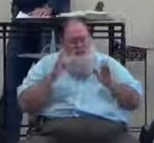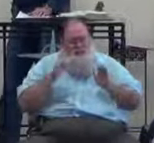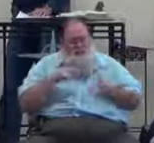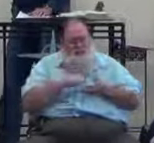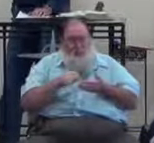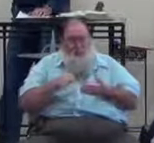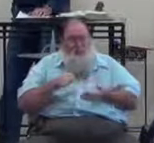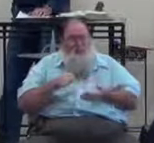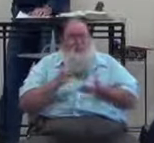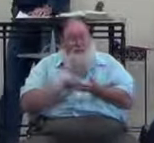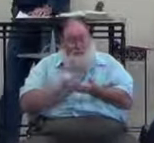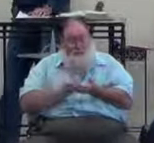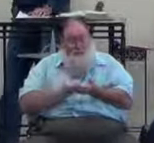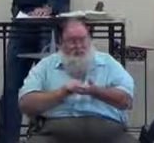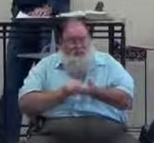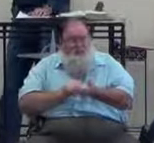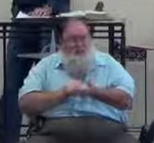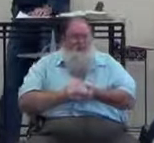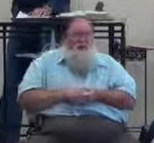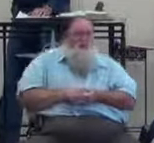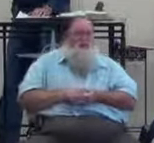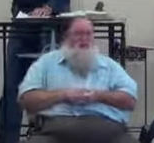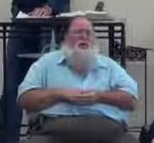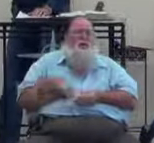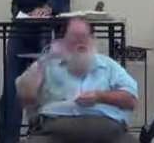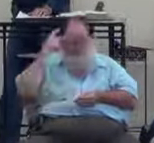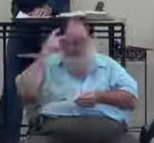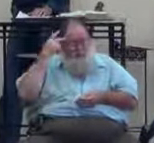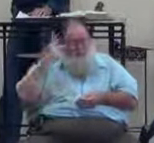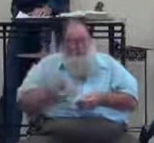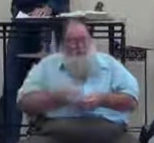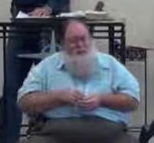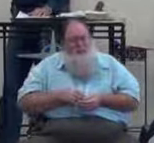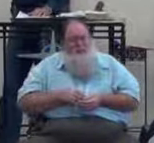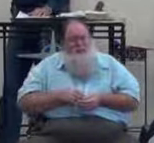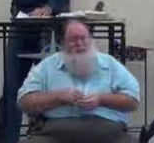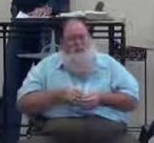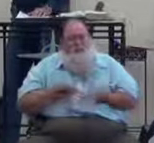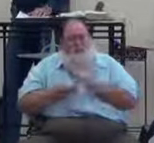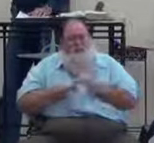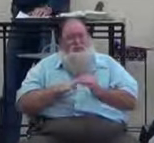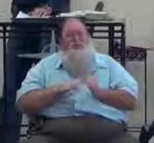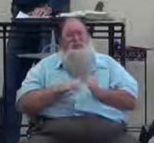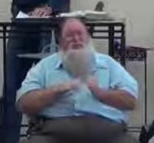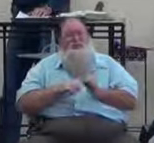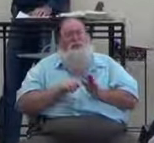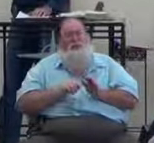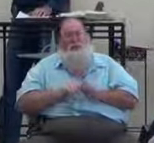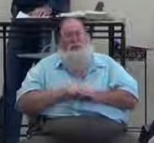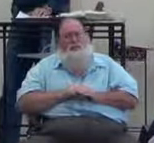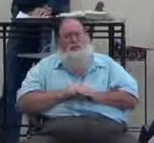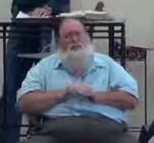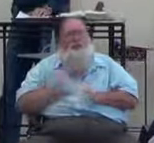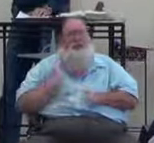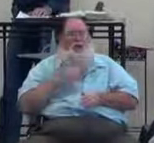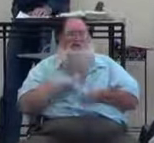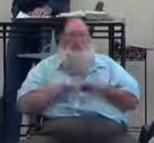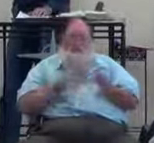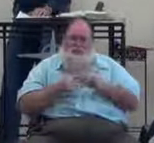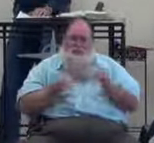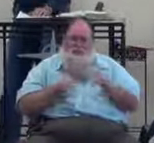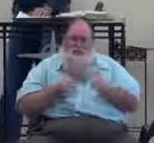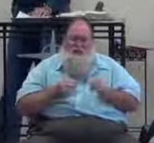our scripture that we had last week, and we just kind of read over it a little bit. He has a different